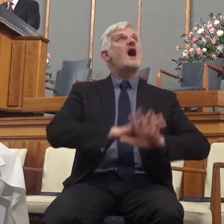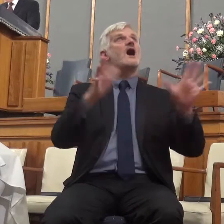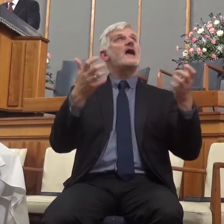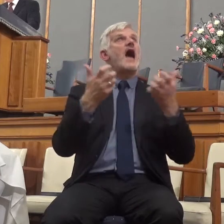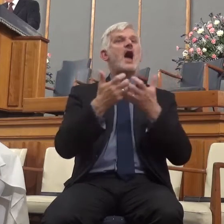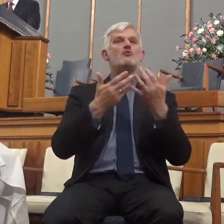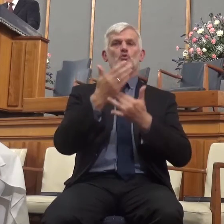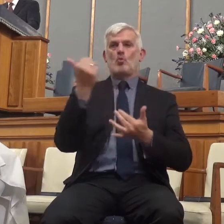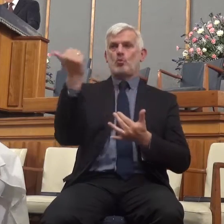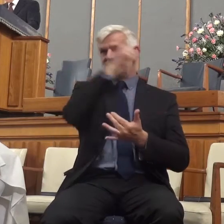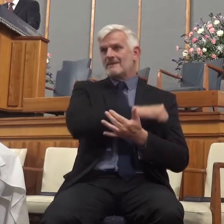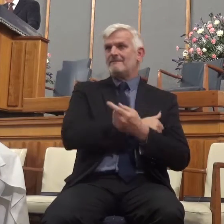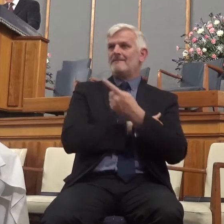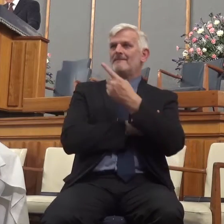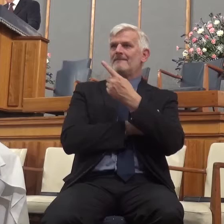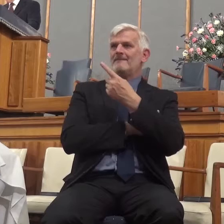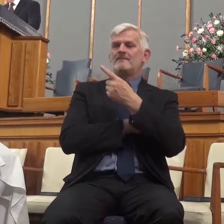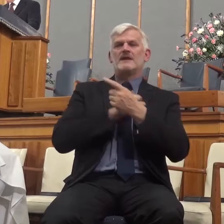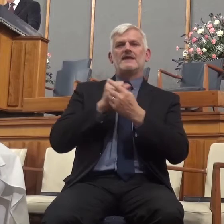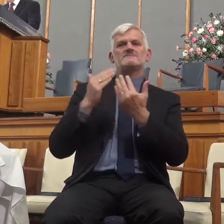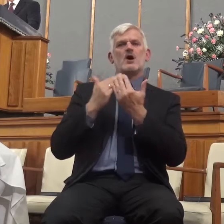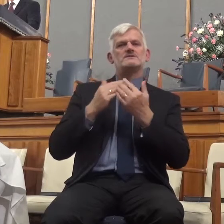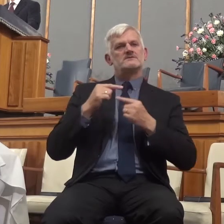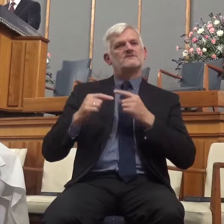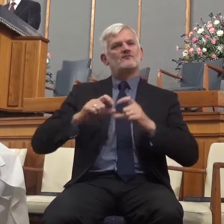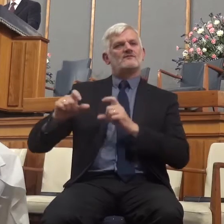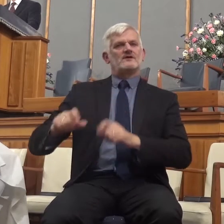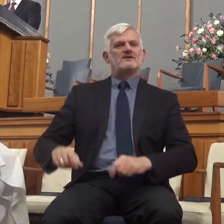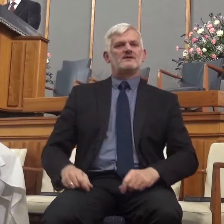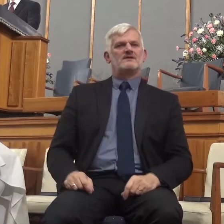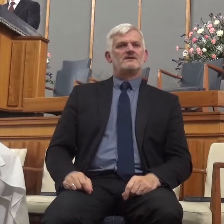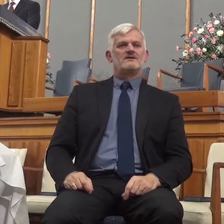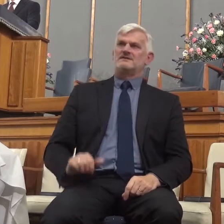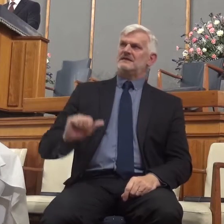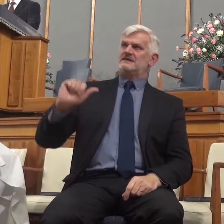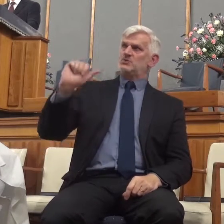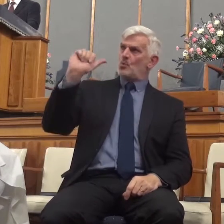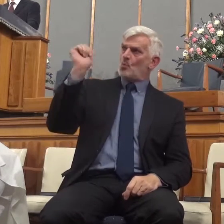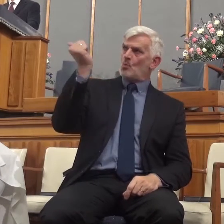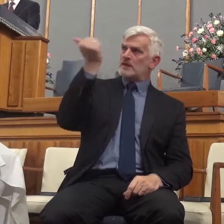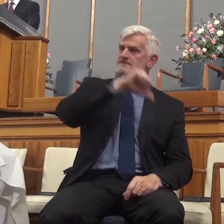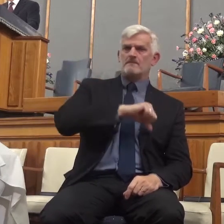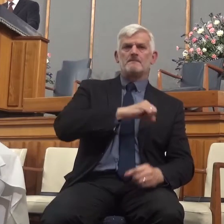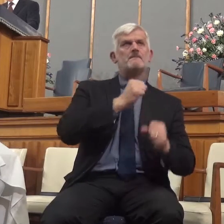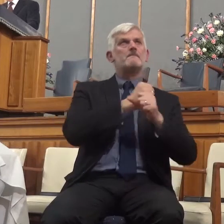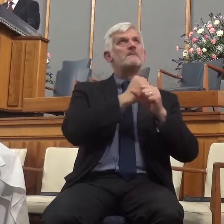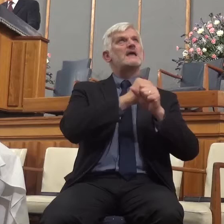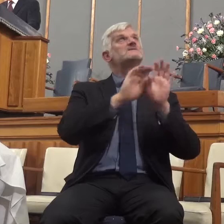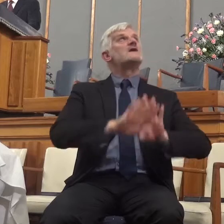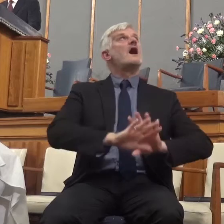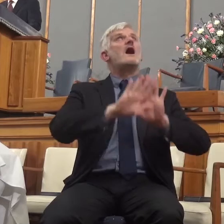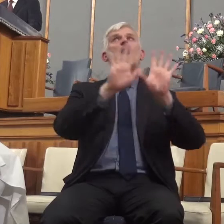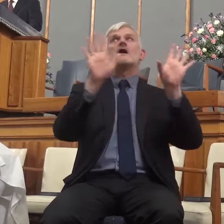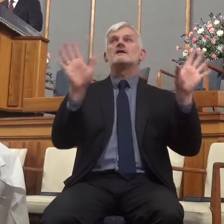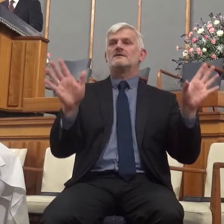mercy endureth forever. His wisdom made the skies,